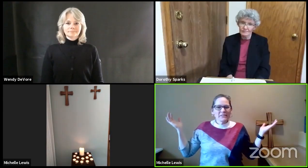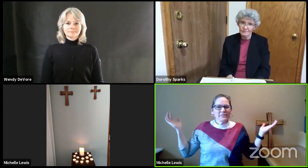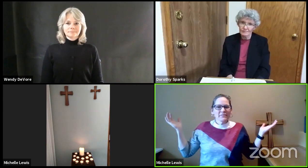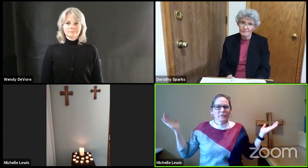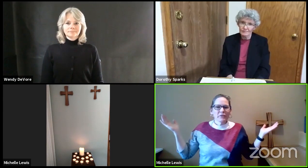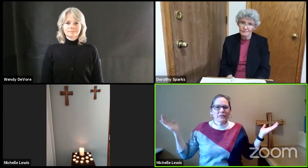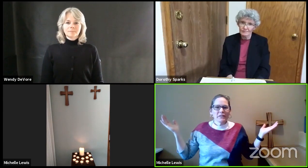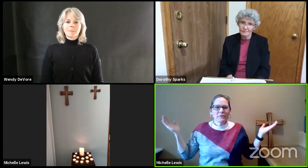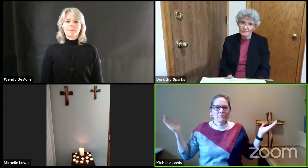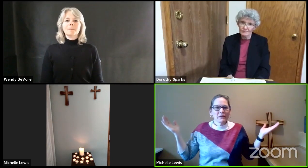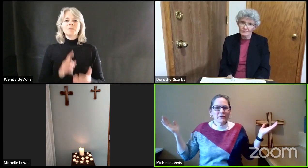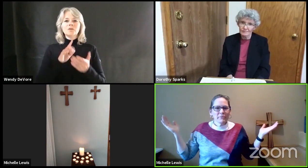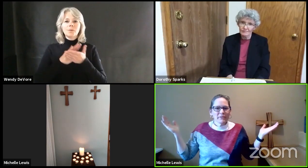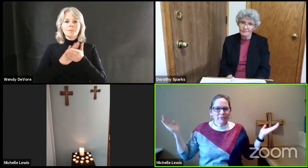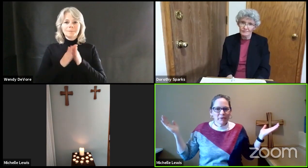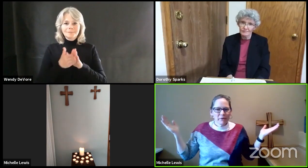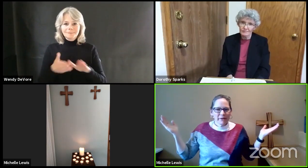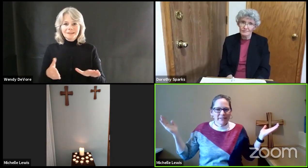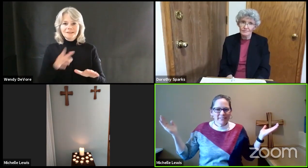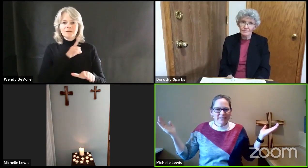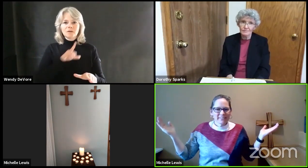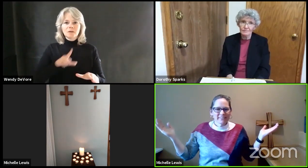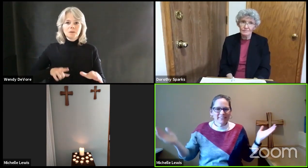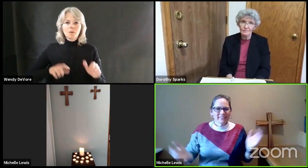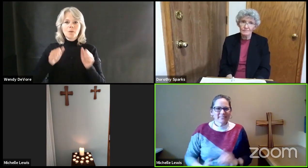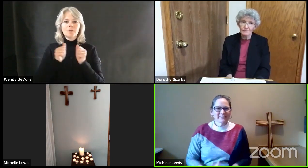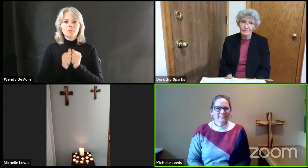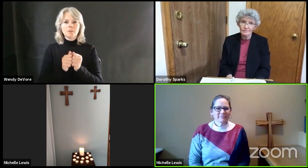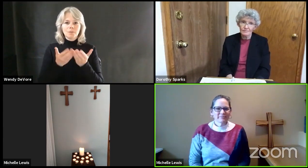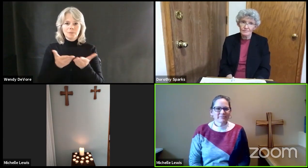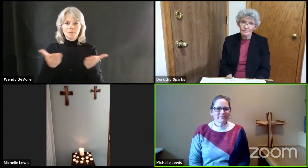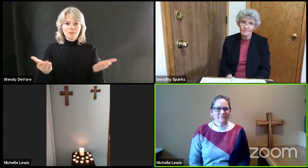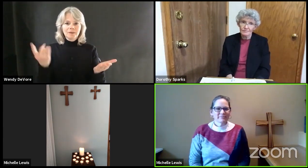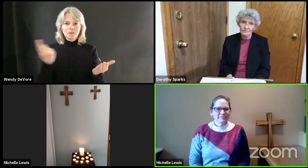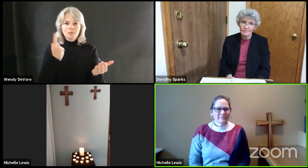The peace of the Lord be with you always.